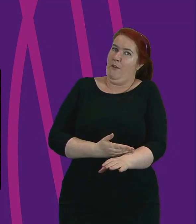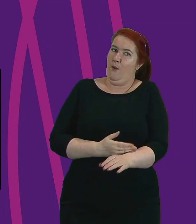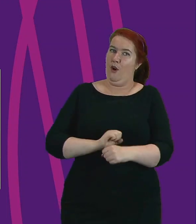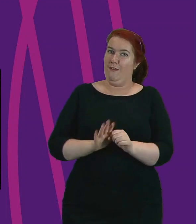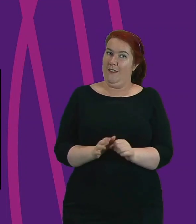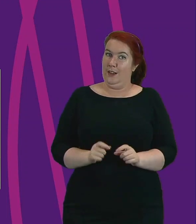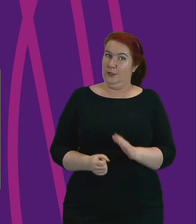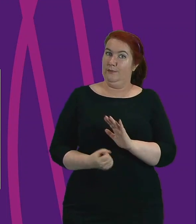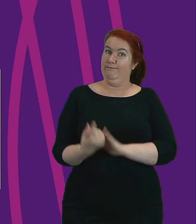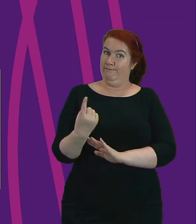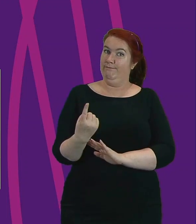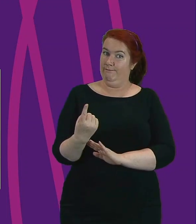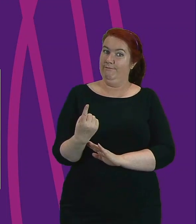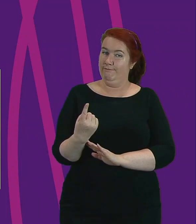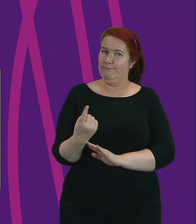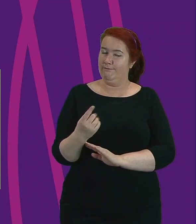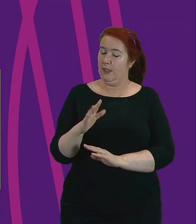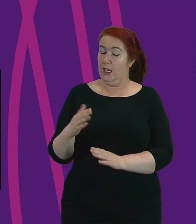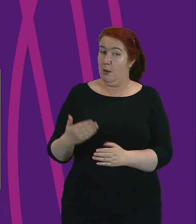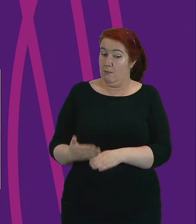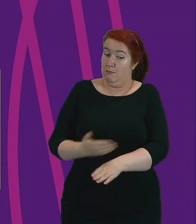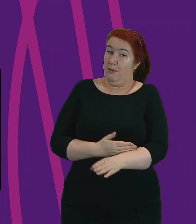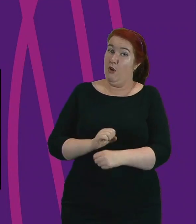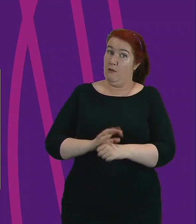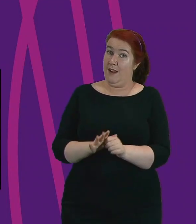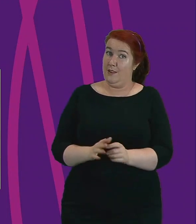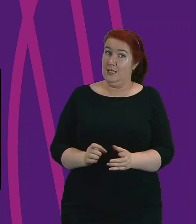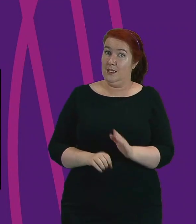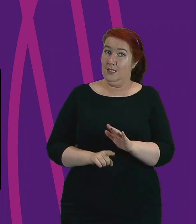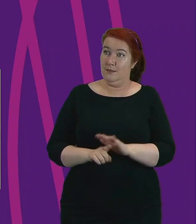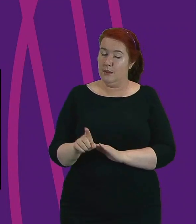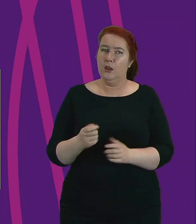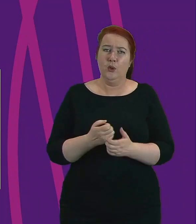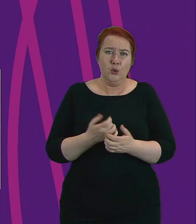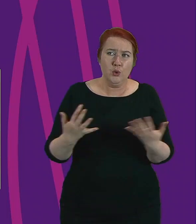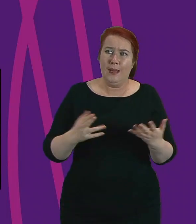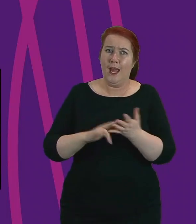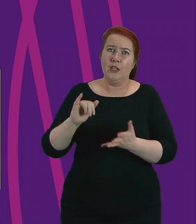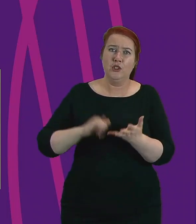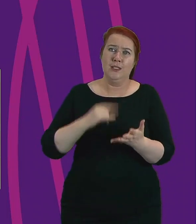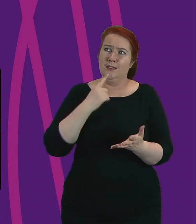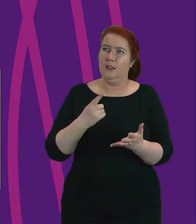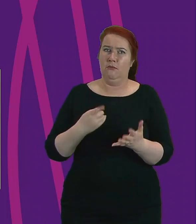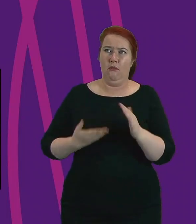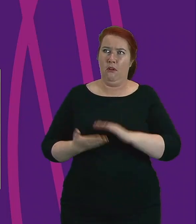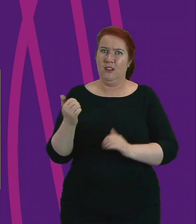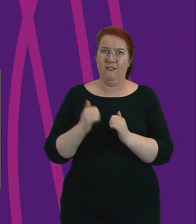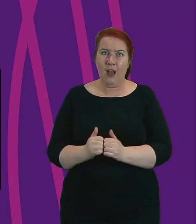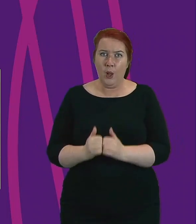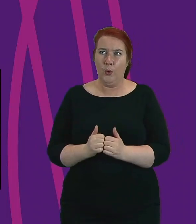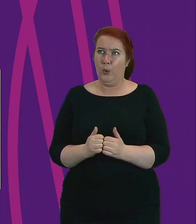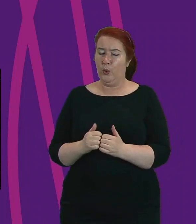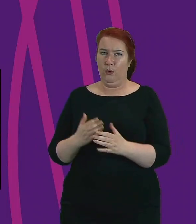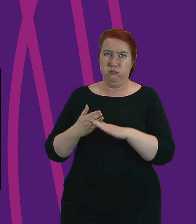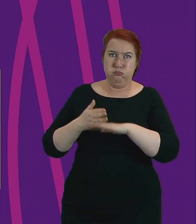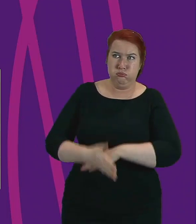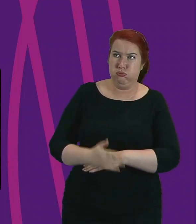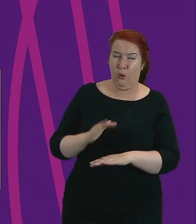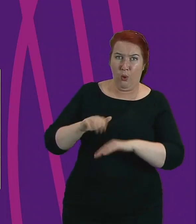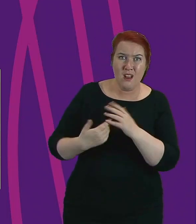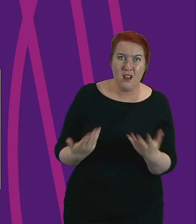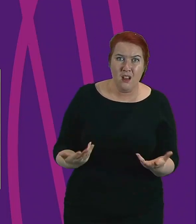crisis. Too many of our NHS staff were telling us they were undervalued, overworked and underpaid. Too many